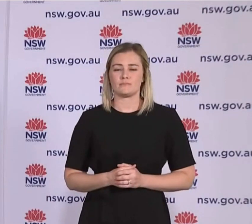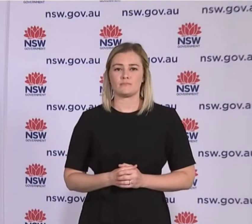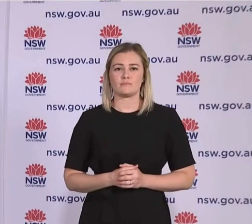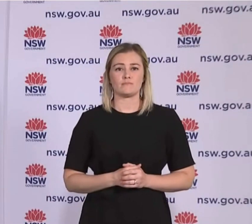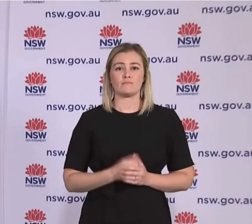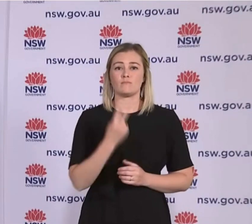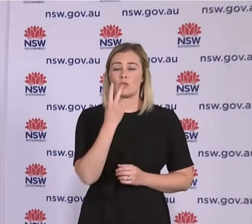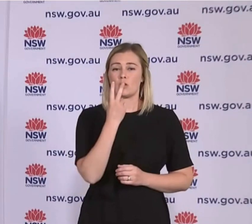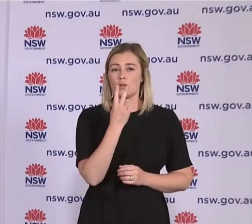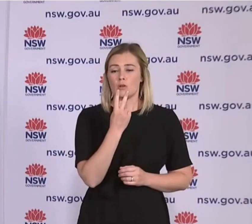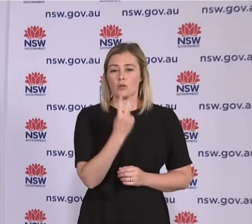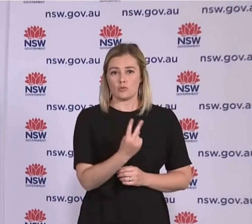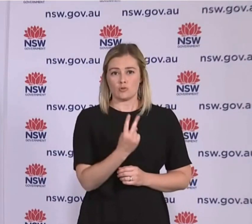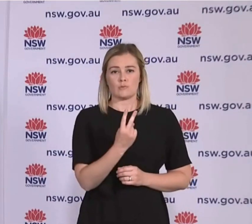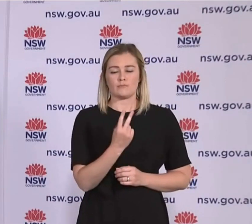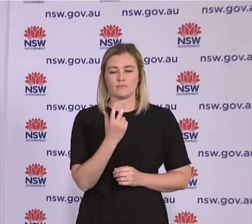have